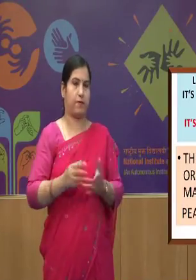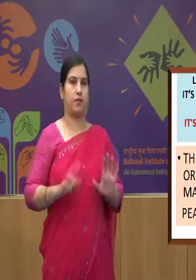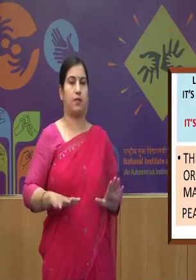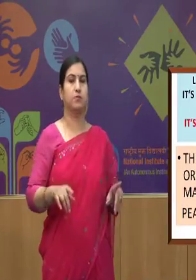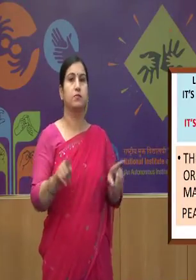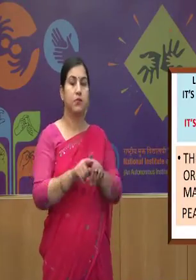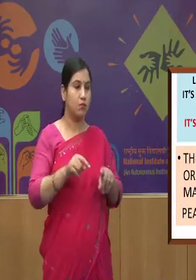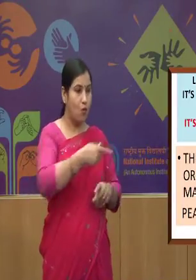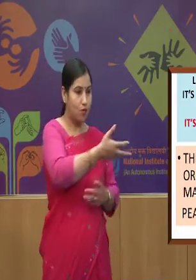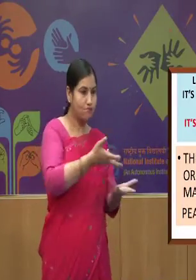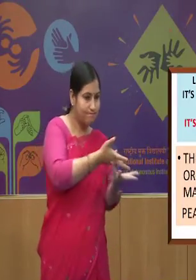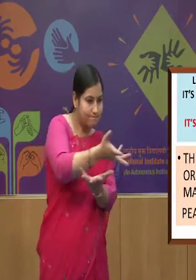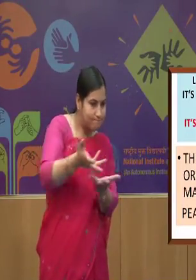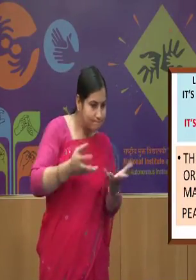increase cooperation among countries.